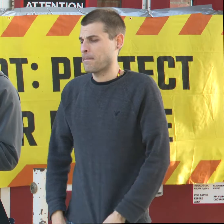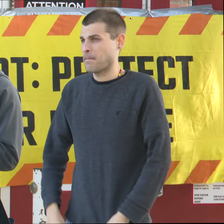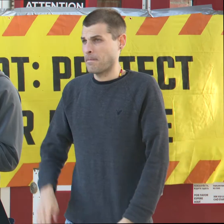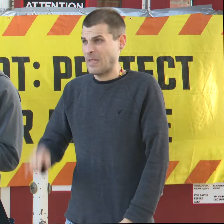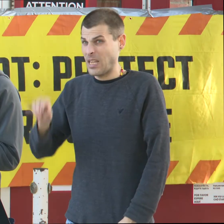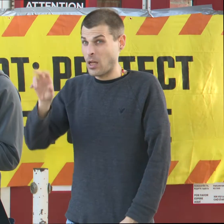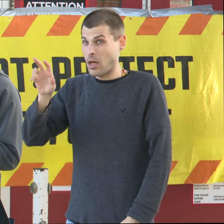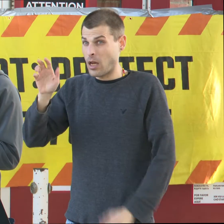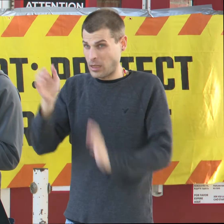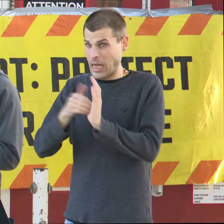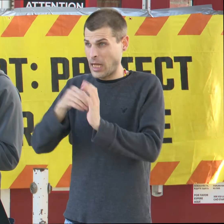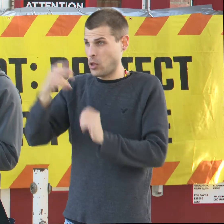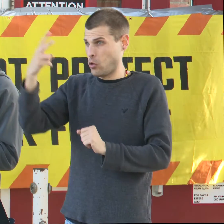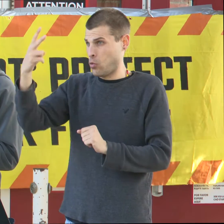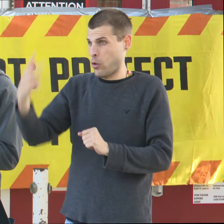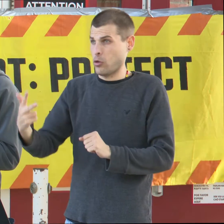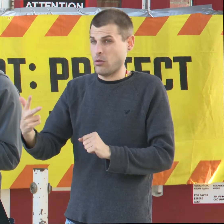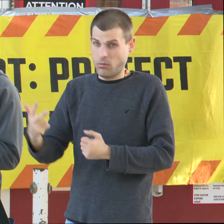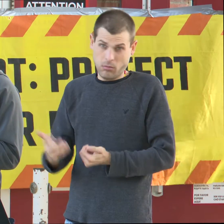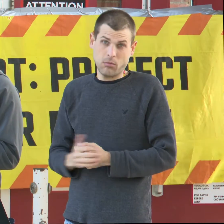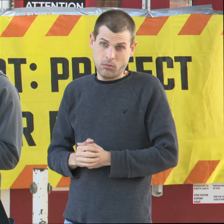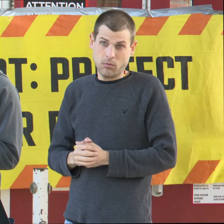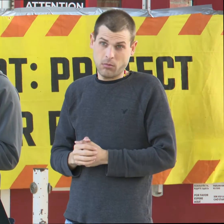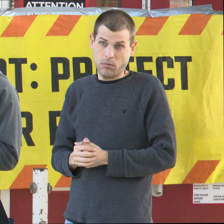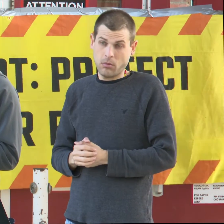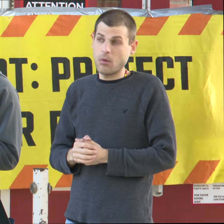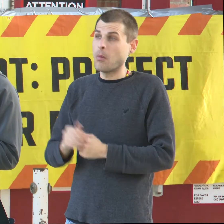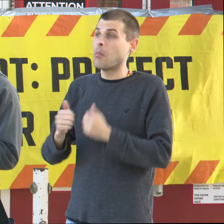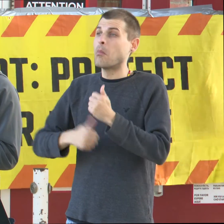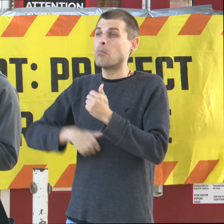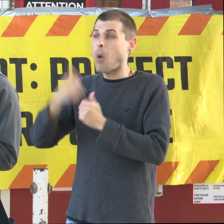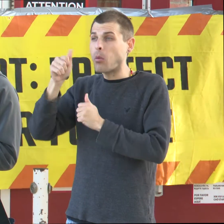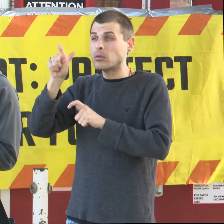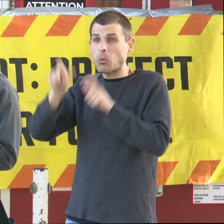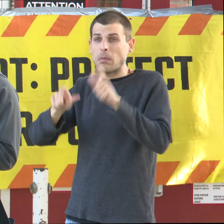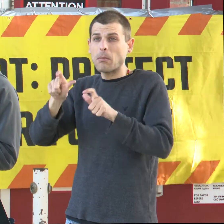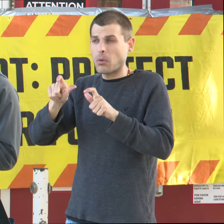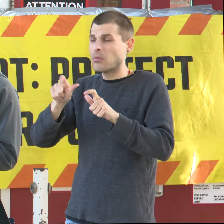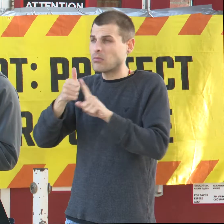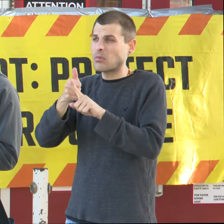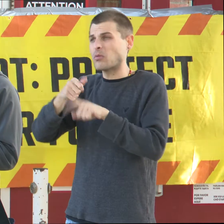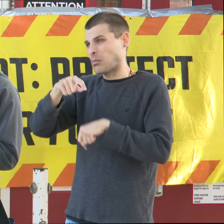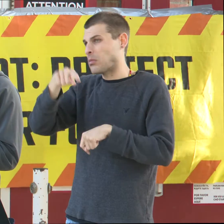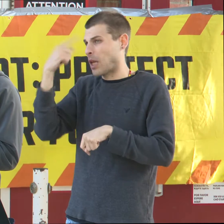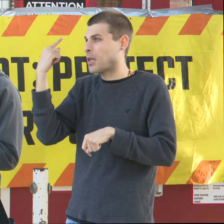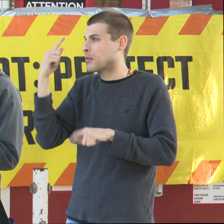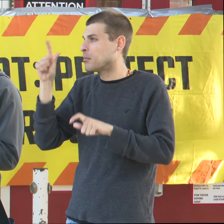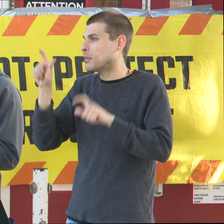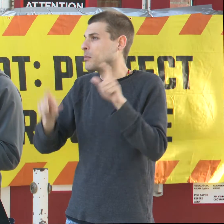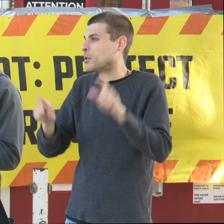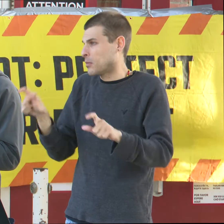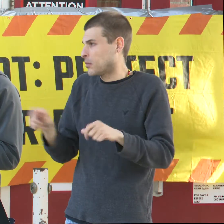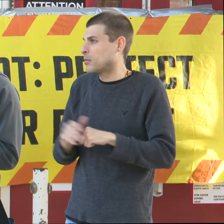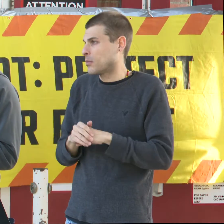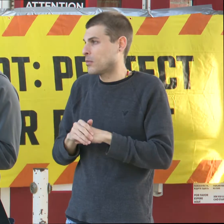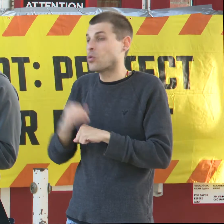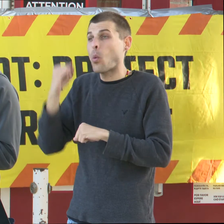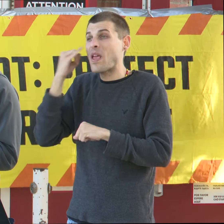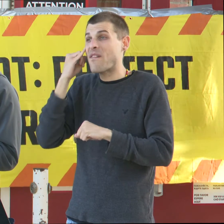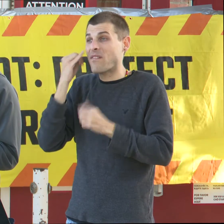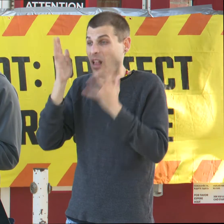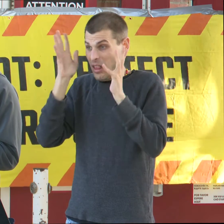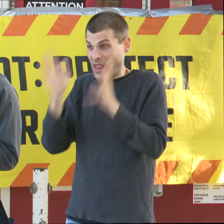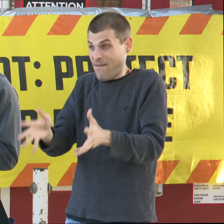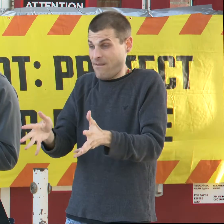Two-thirds. More than half of those people were black, and the amount of wealth that would have existed had